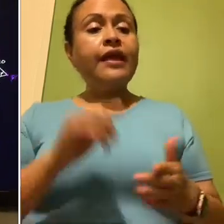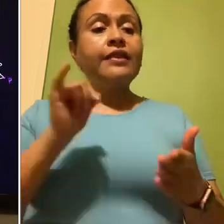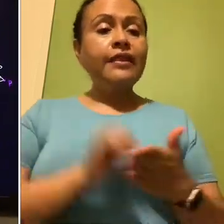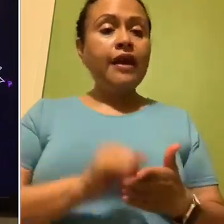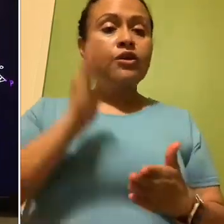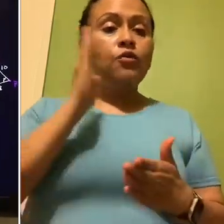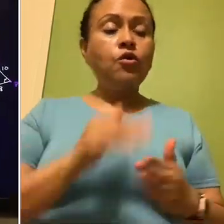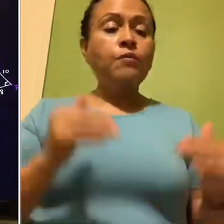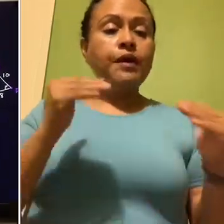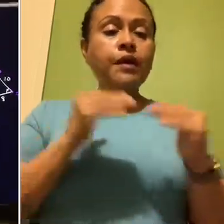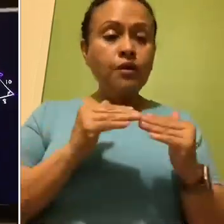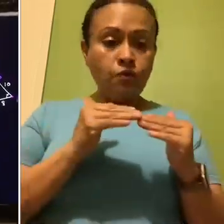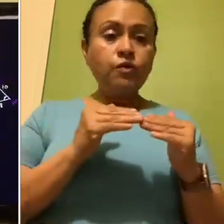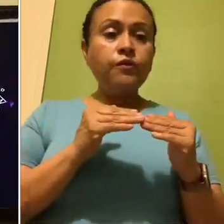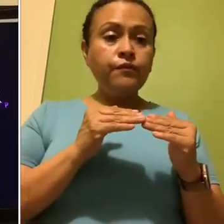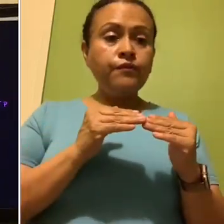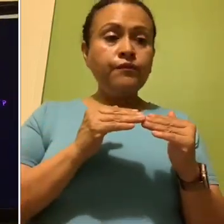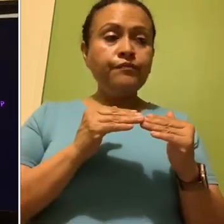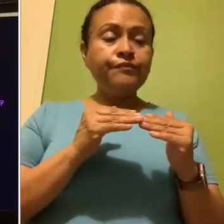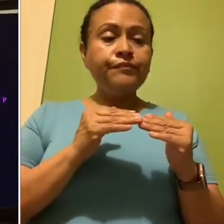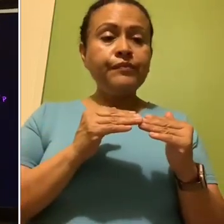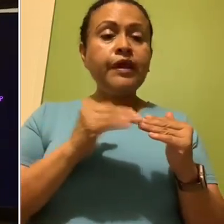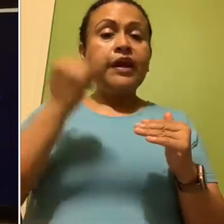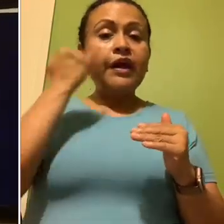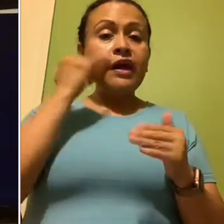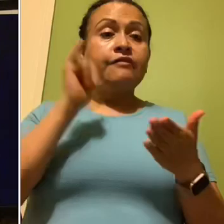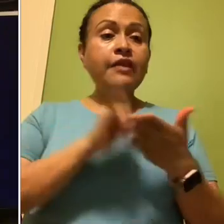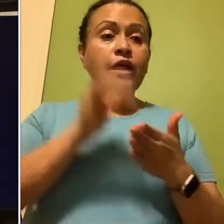and then see if that's going to be equal to